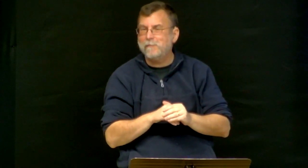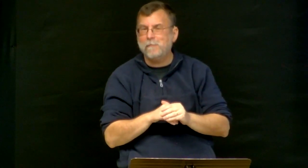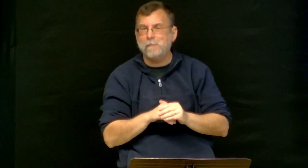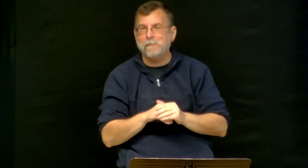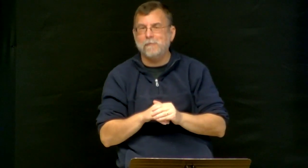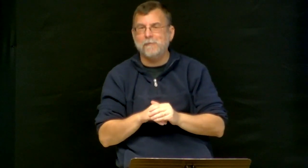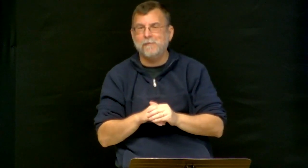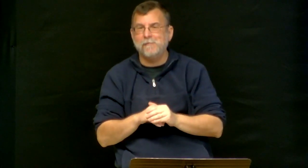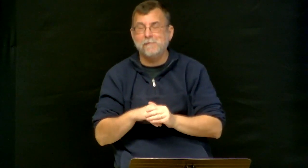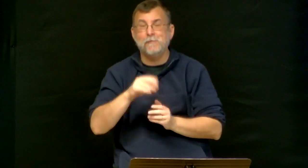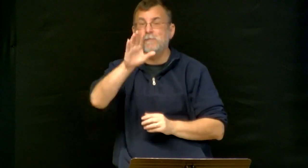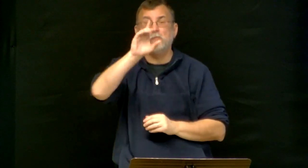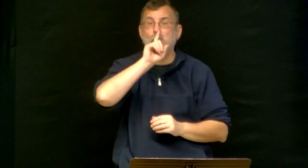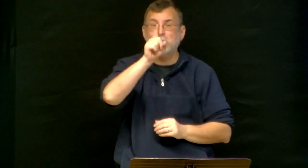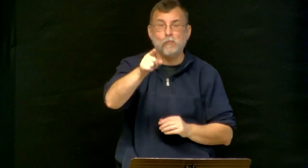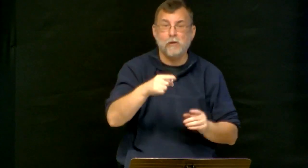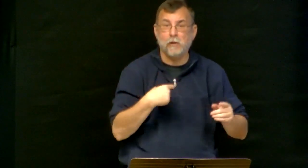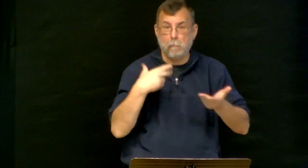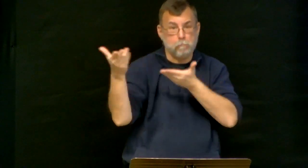suggests that the snowman is looking up to God.